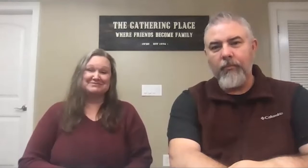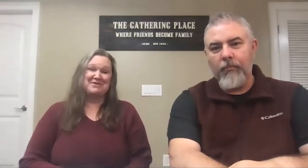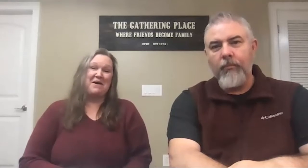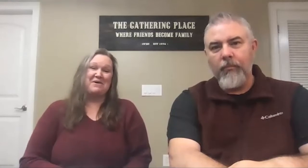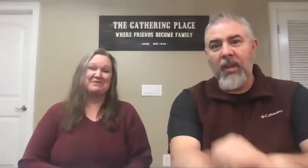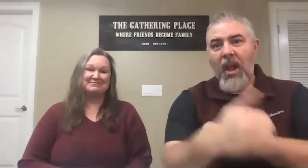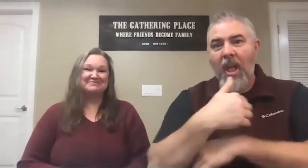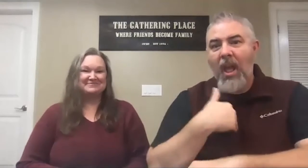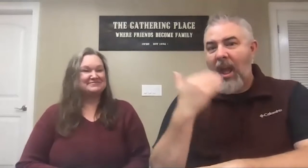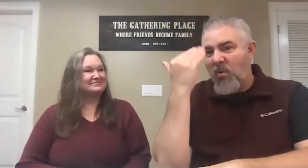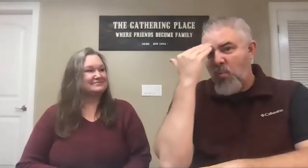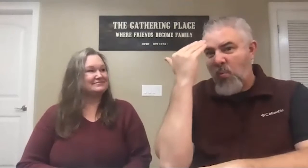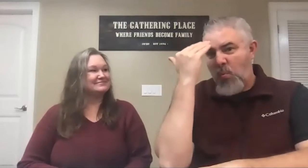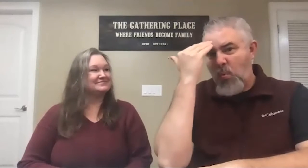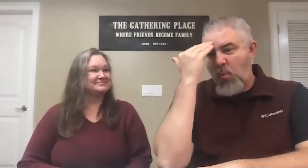It feels like forever.